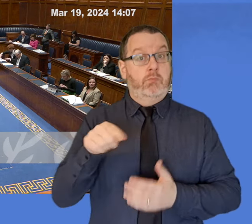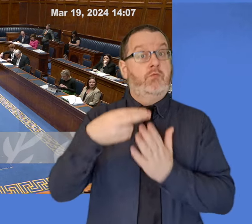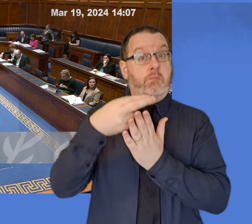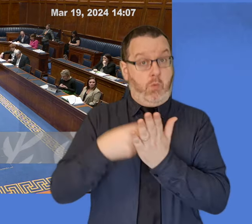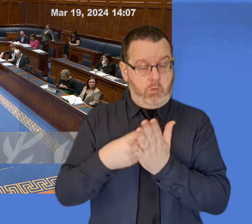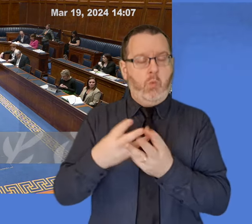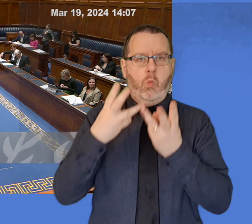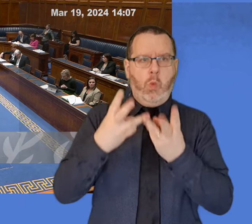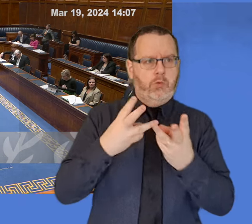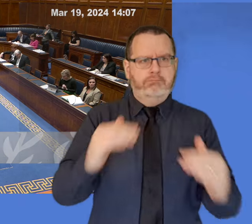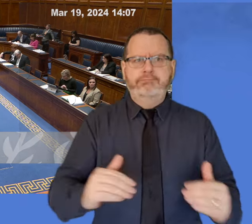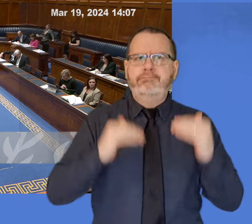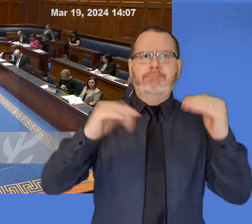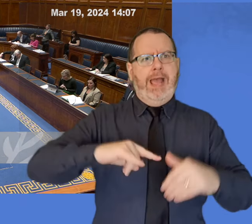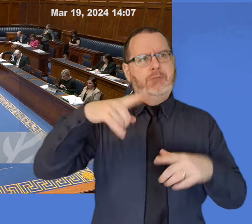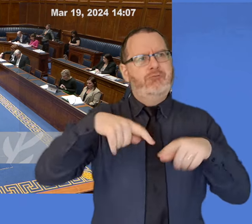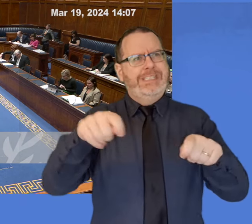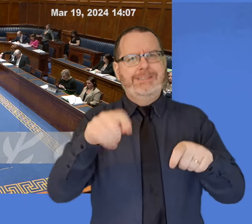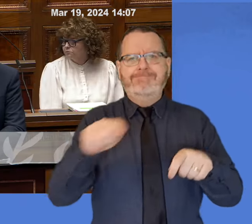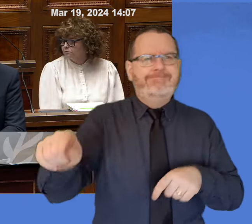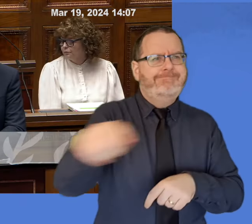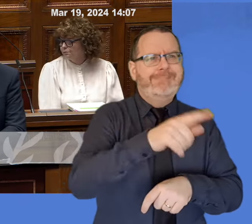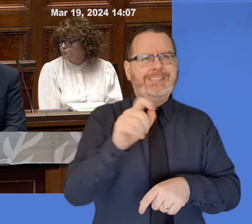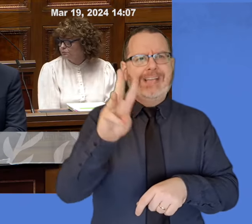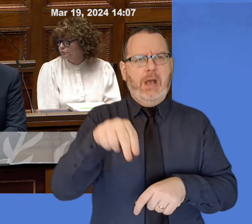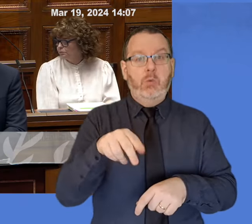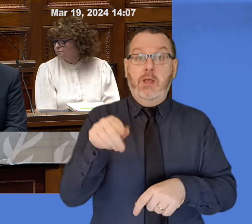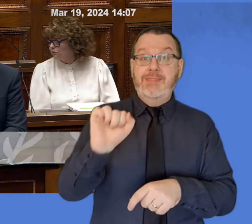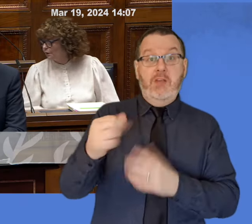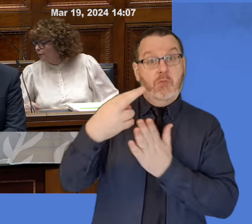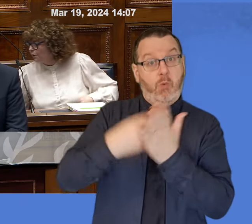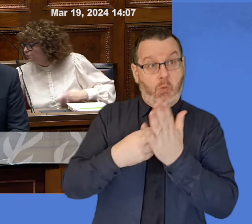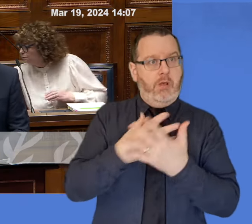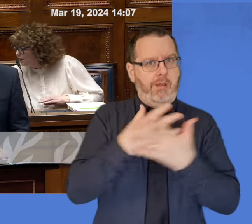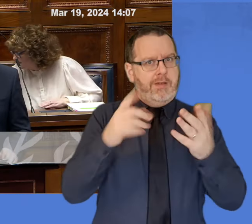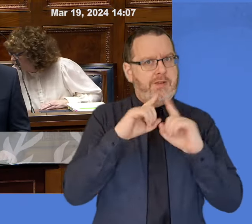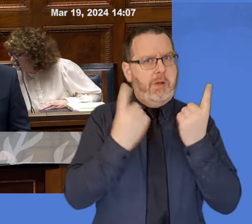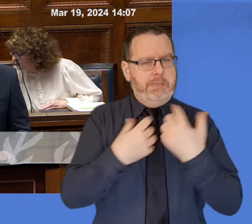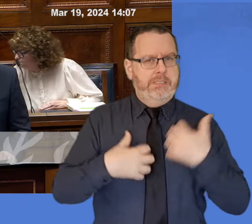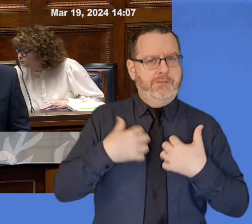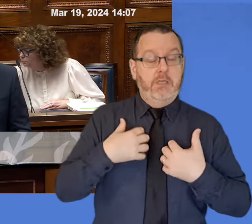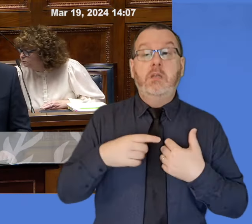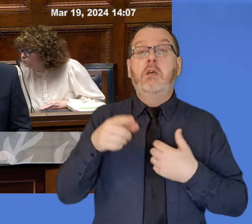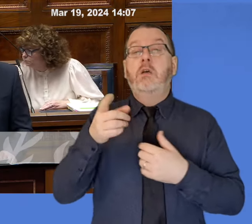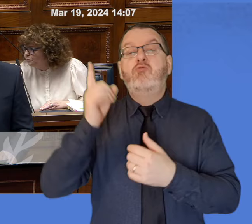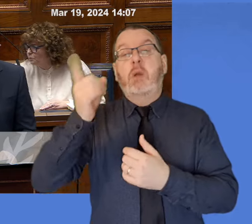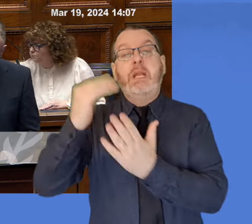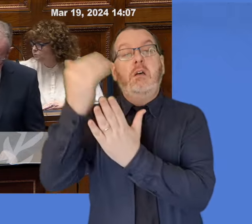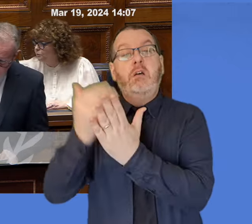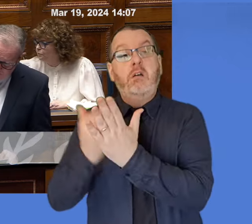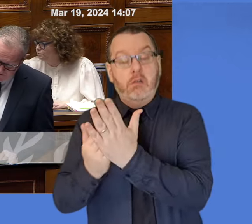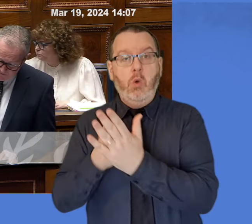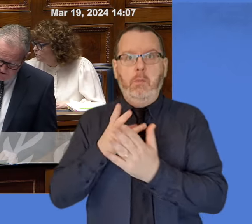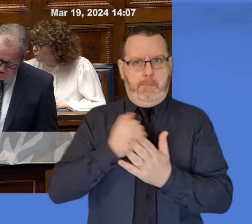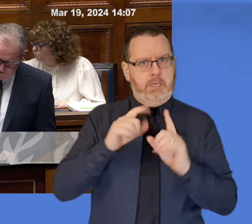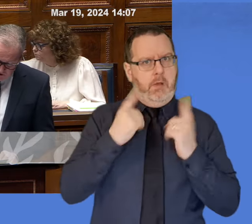21st century High Street will be of interest to a number of departments. I have asked my own officials to take forward the recommendations relevant to my department. I understand that